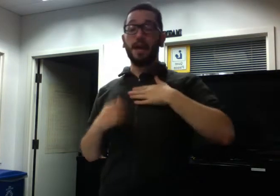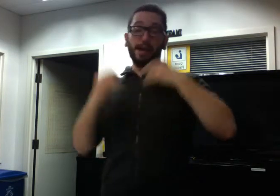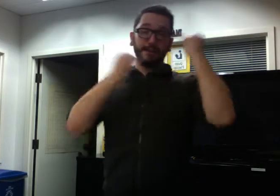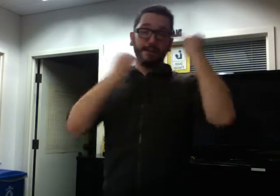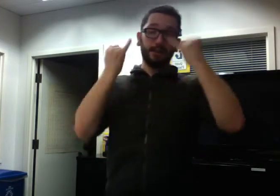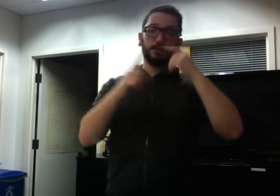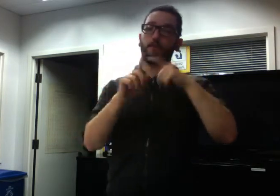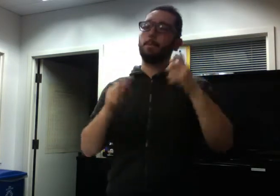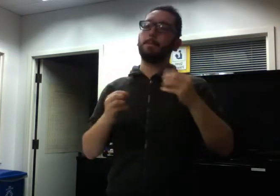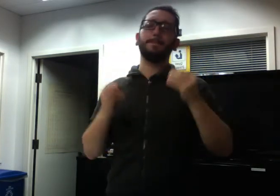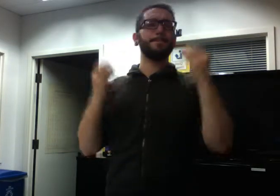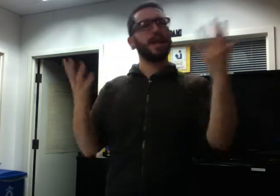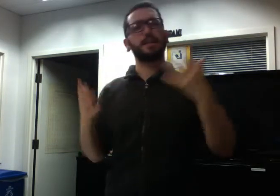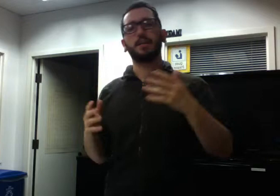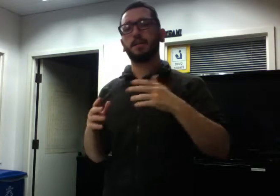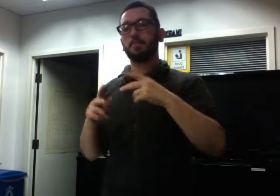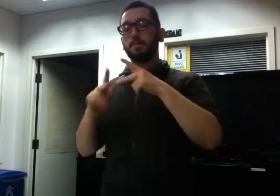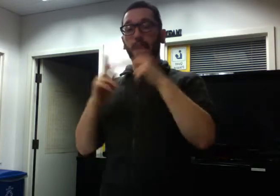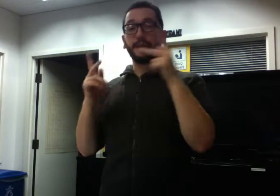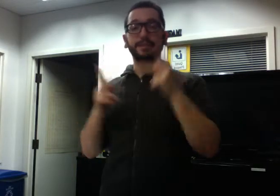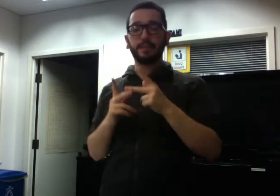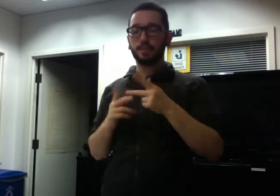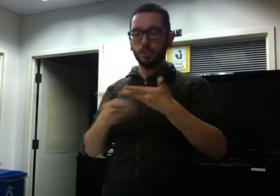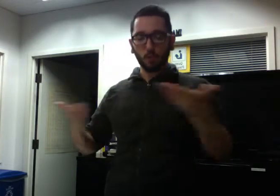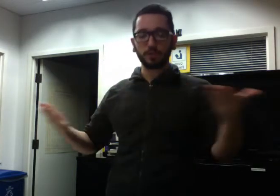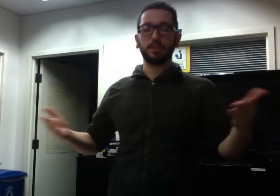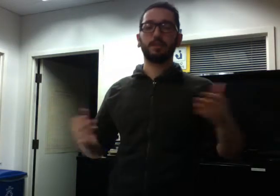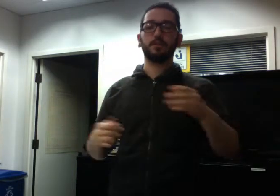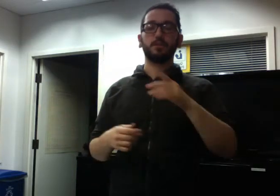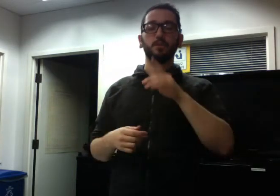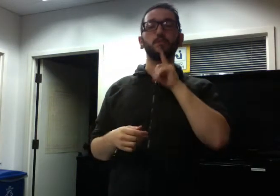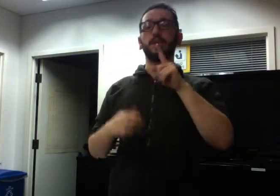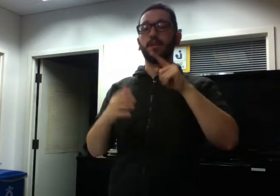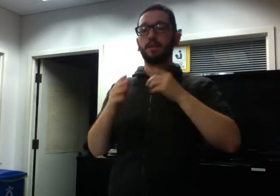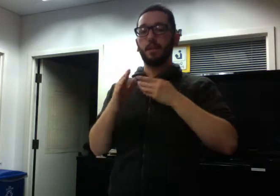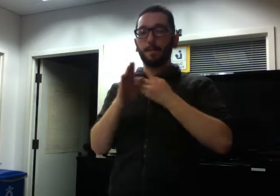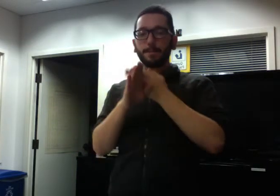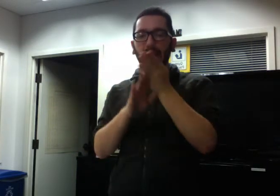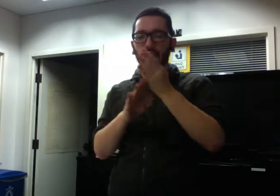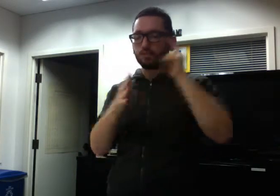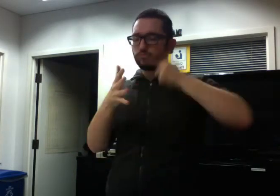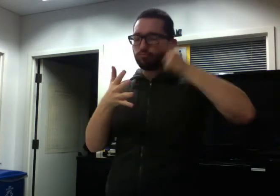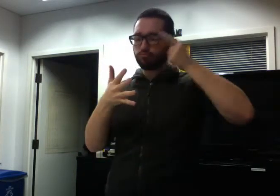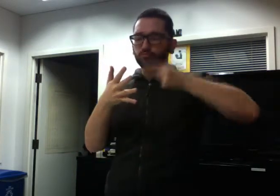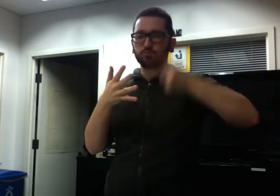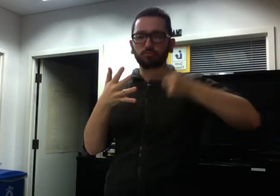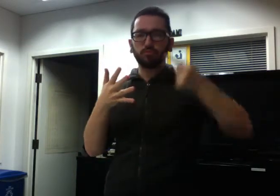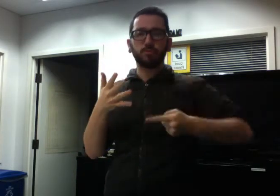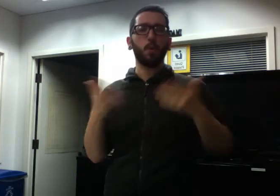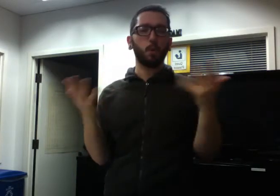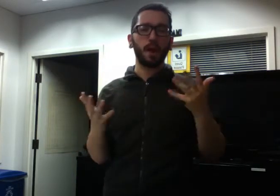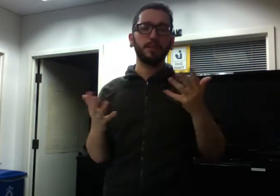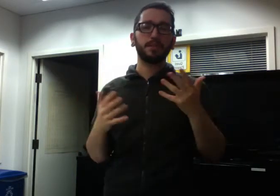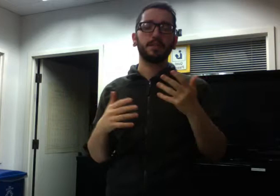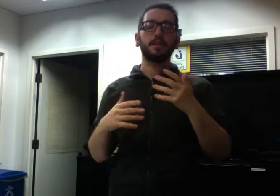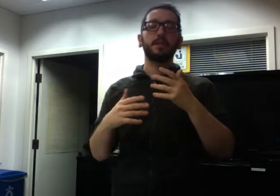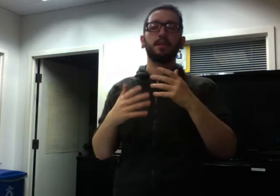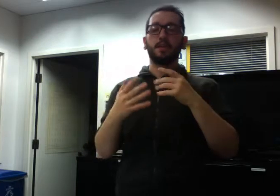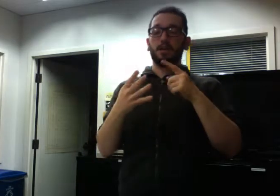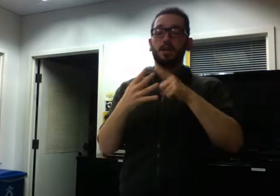the main resources used to formulate this presentation, which I highly recommend, include an audio program